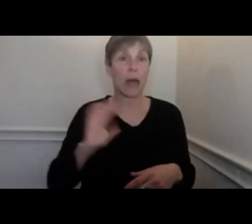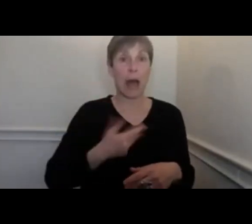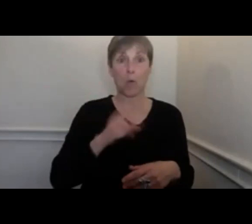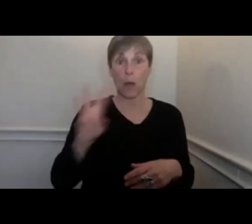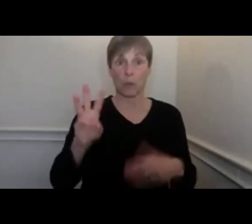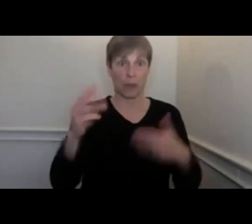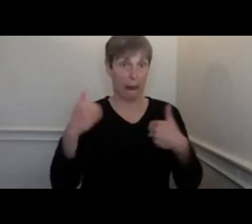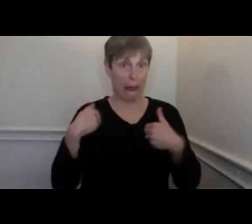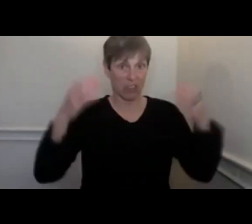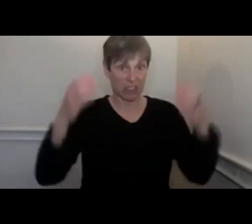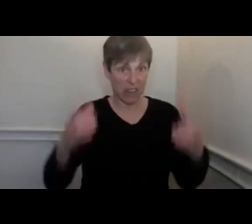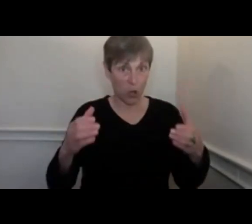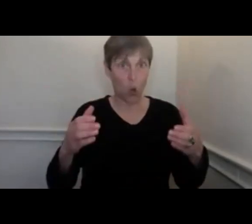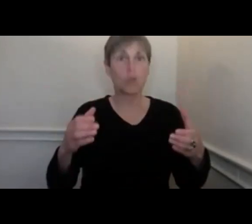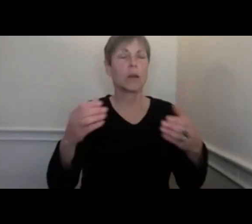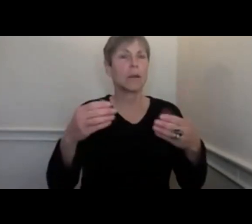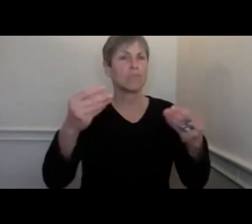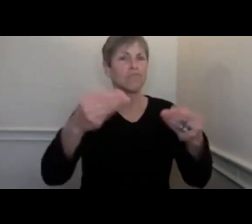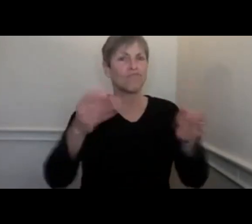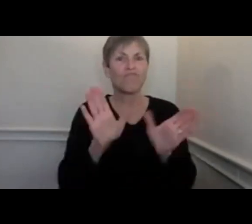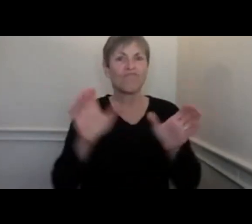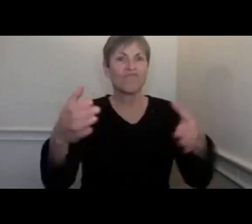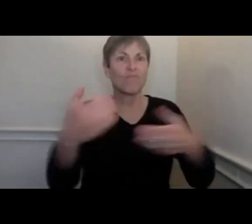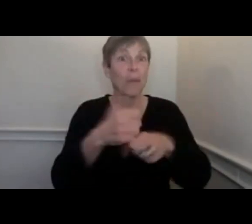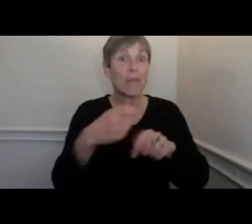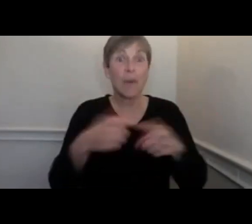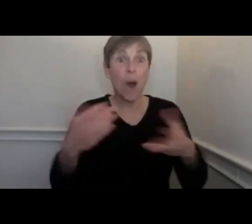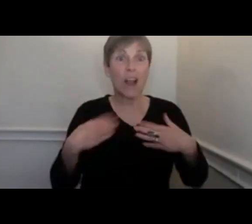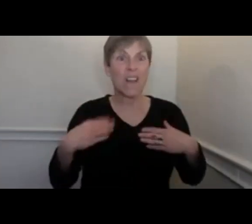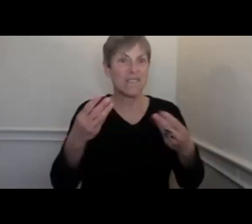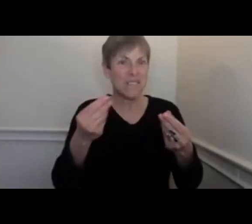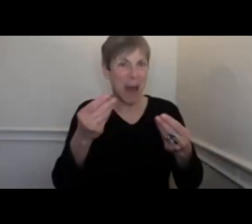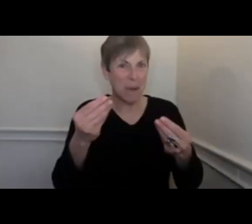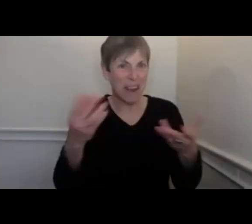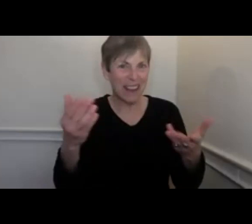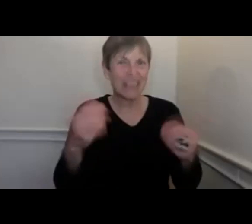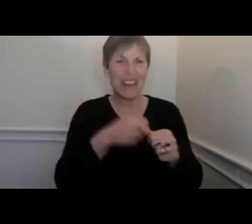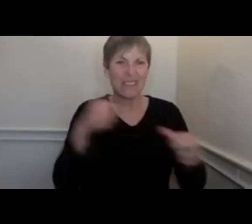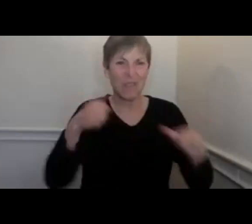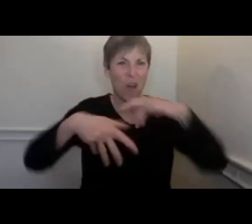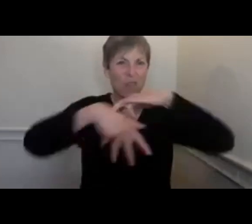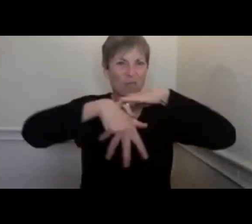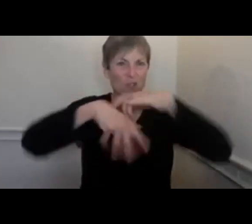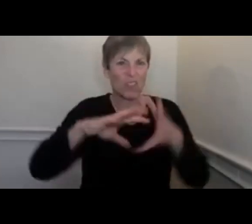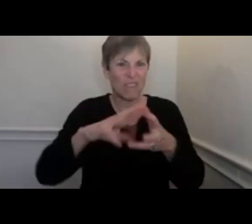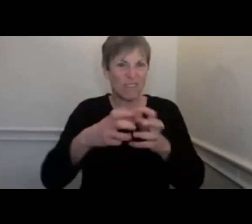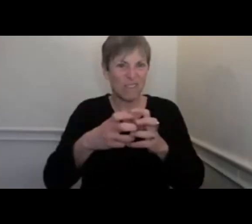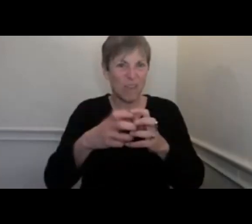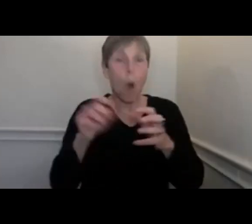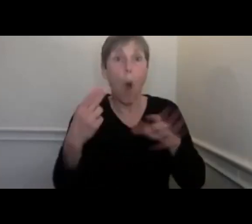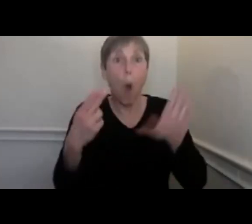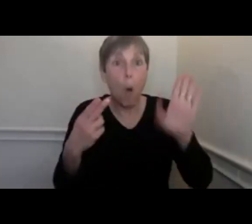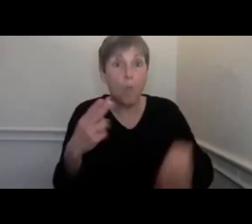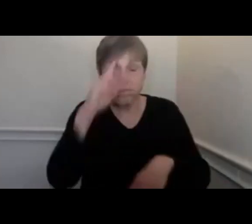get root bound. And before I go any further, if you didn't already know, we have a